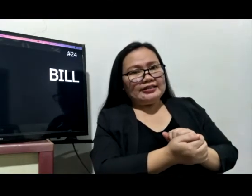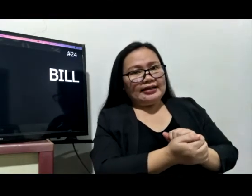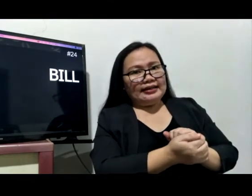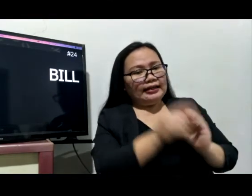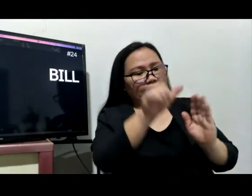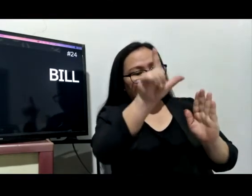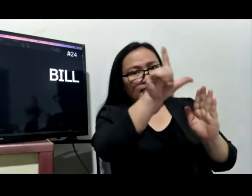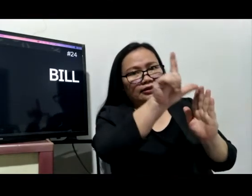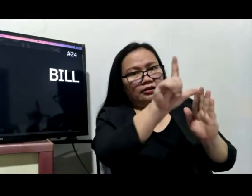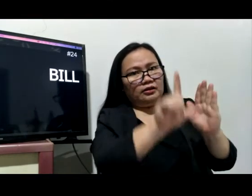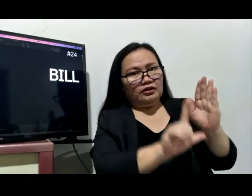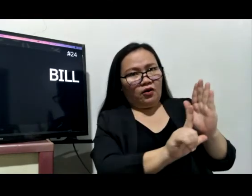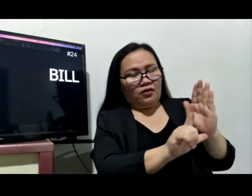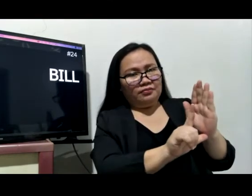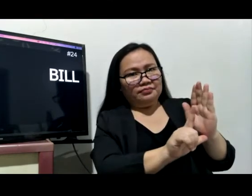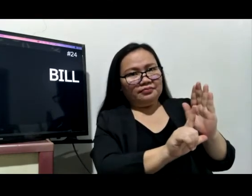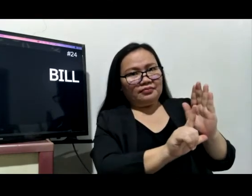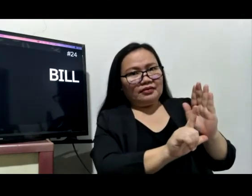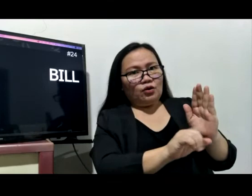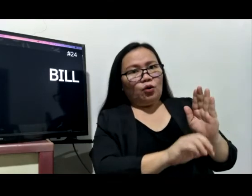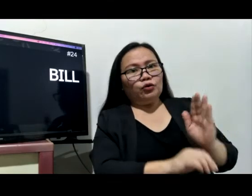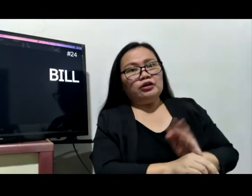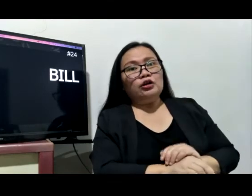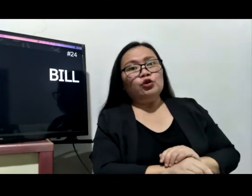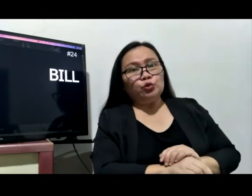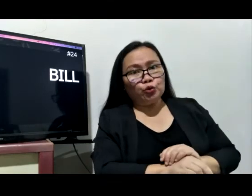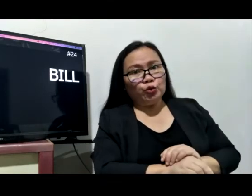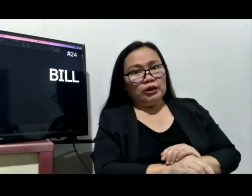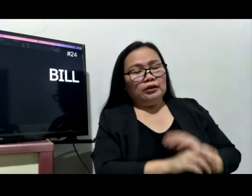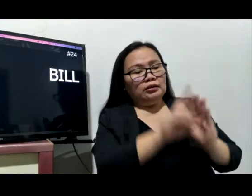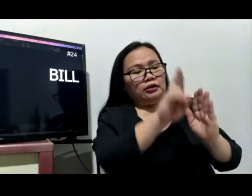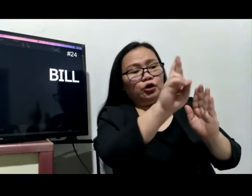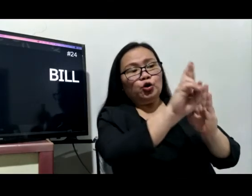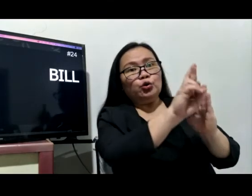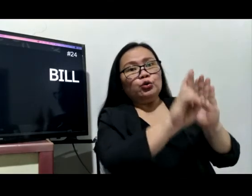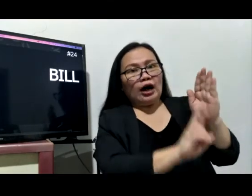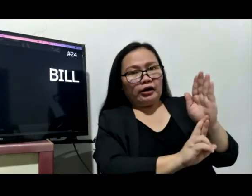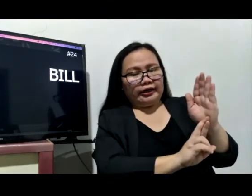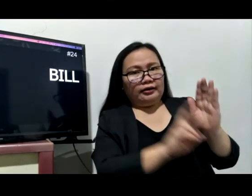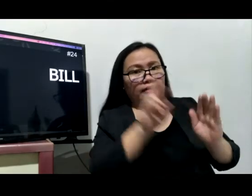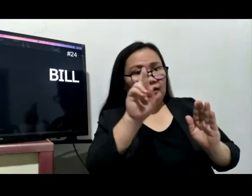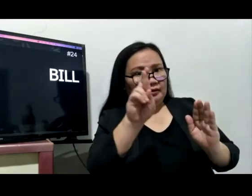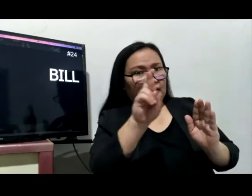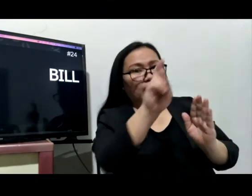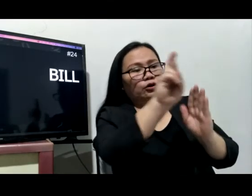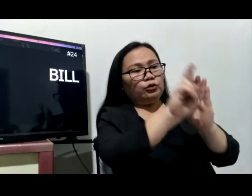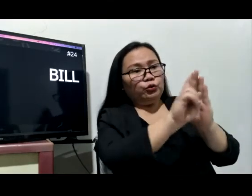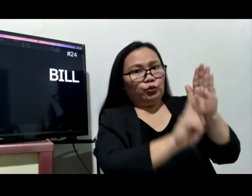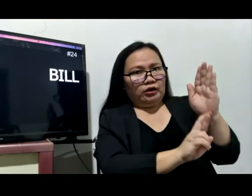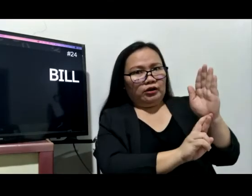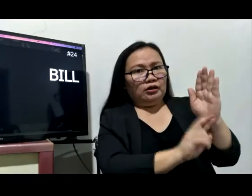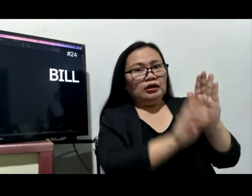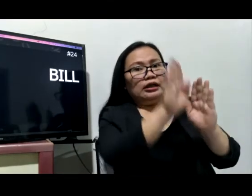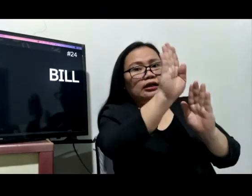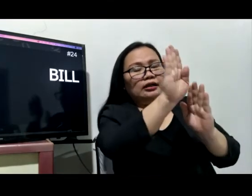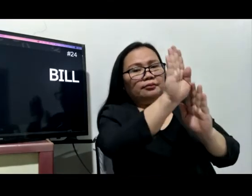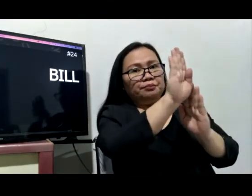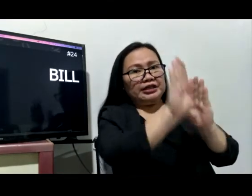signed like this, law, or rule, R, rule,